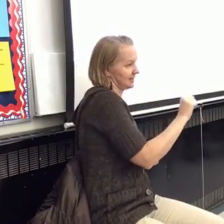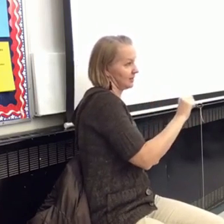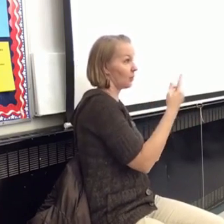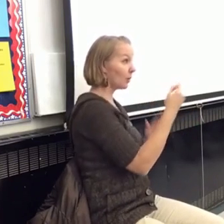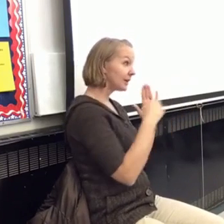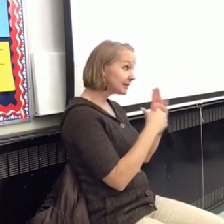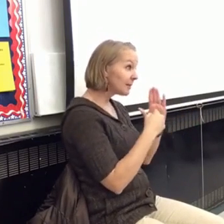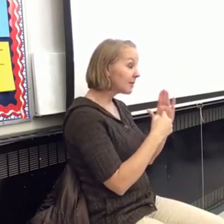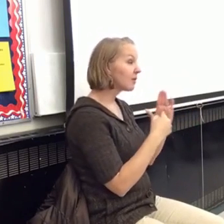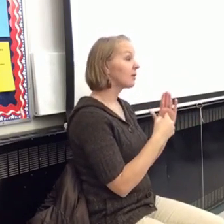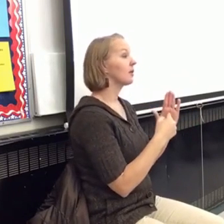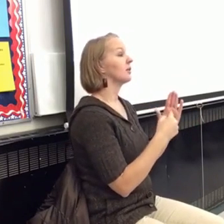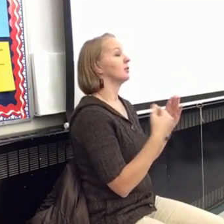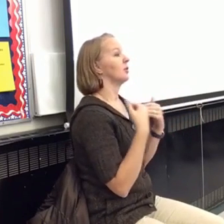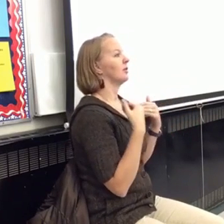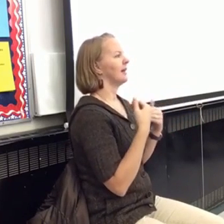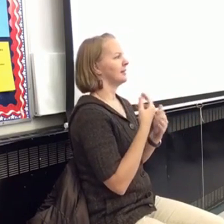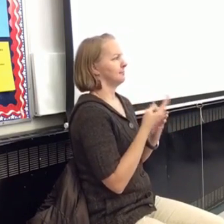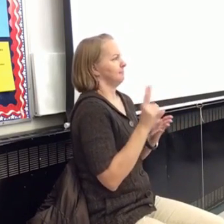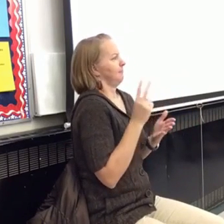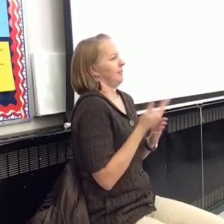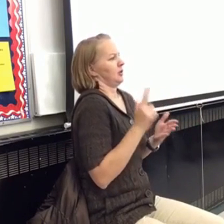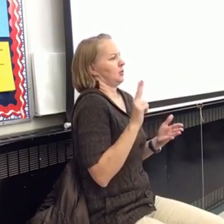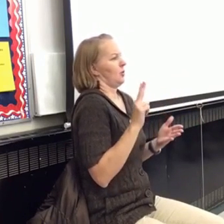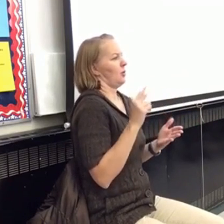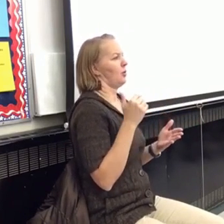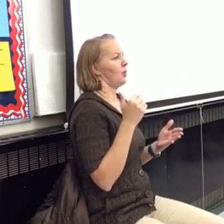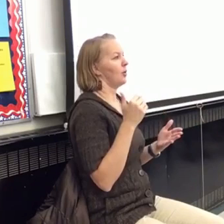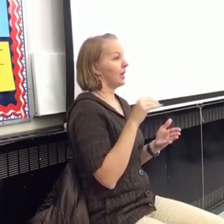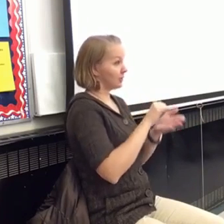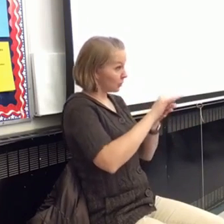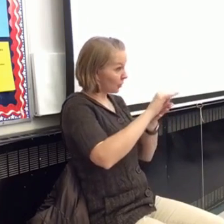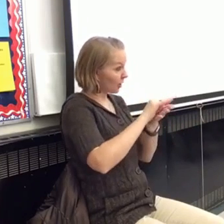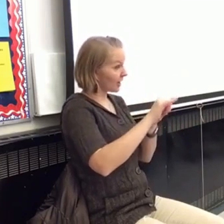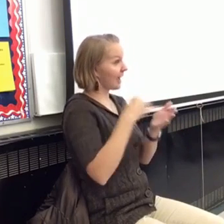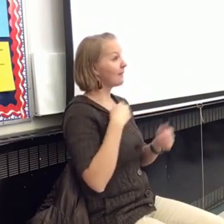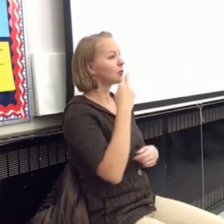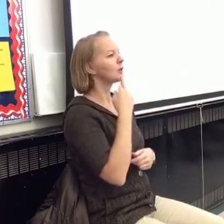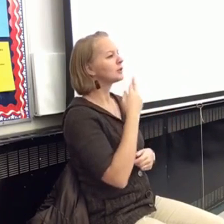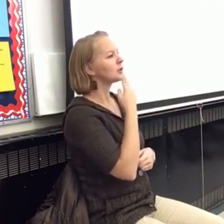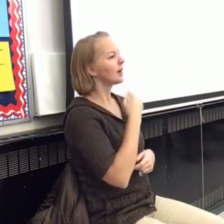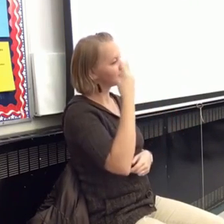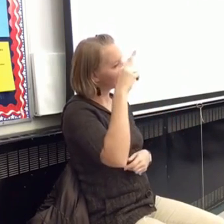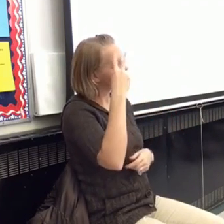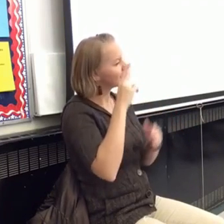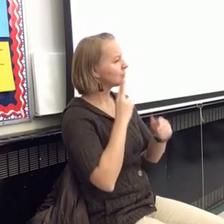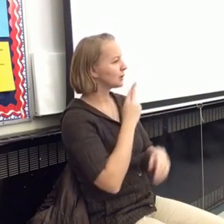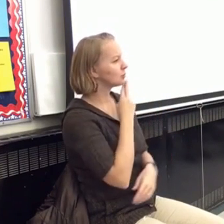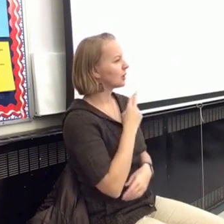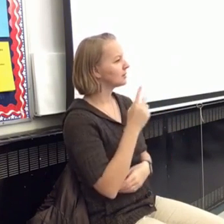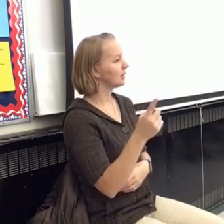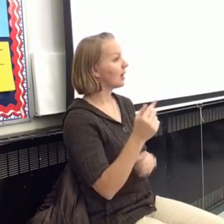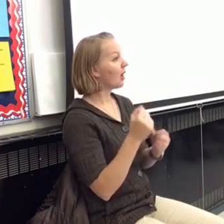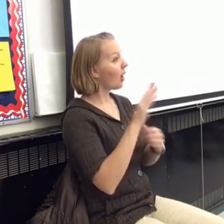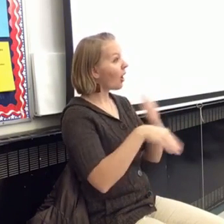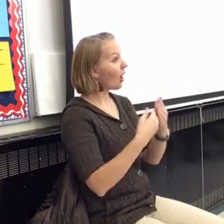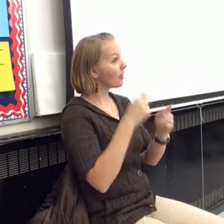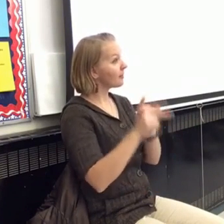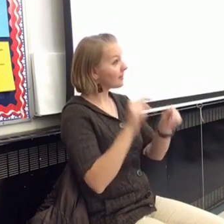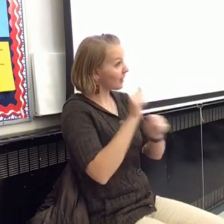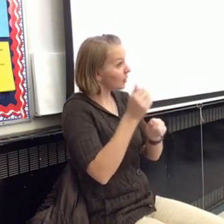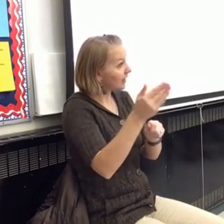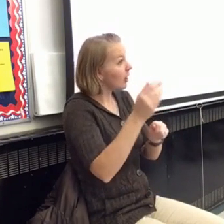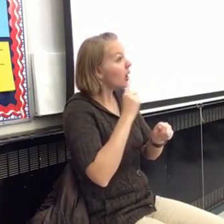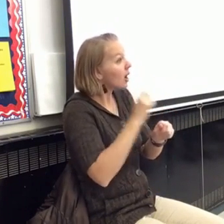example of that, for example, we had a couple weeks ago in New York, there was a restaurant that was a Mexican restaurant. All the people who worked there were